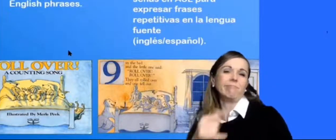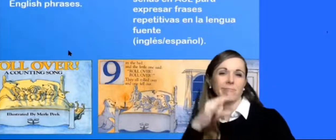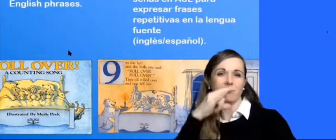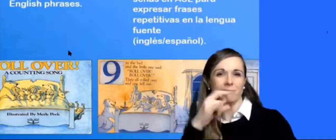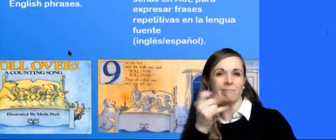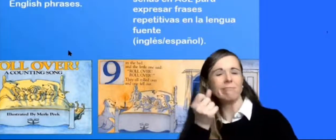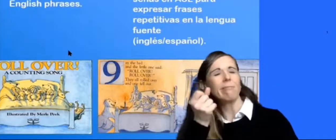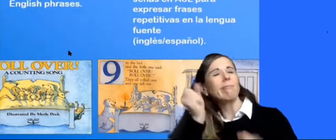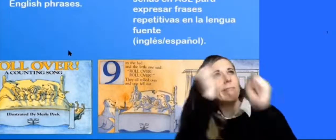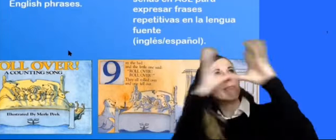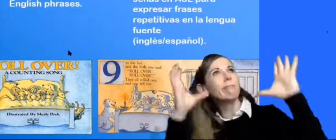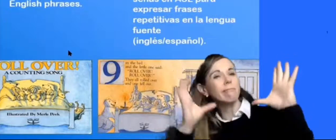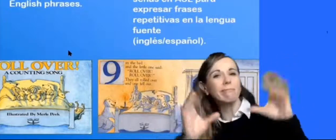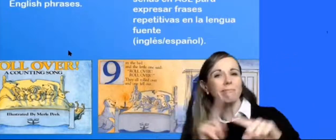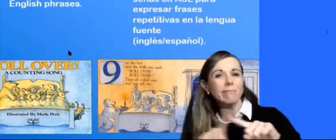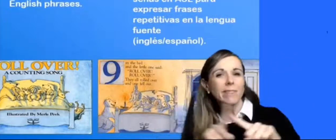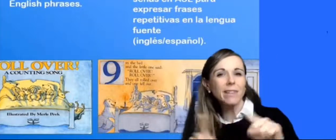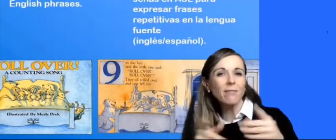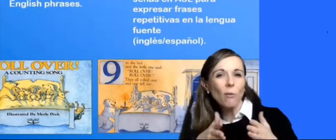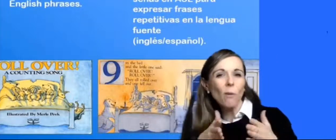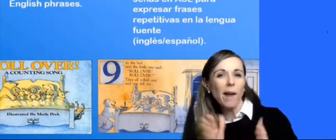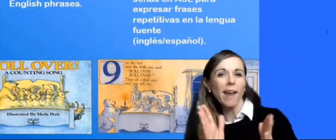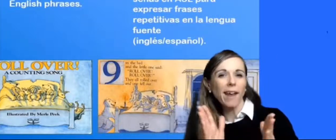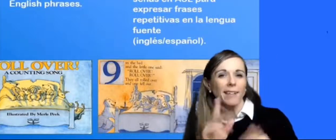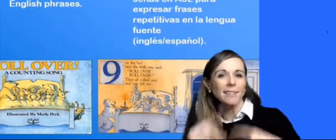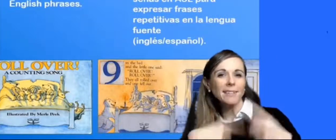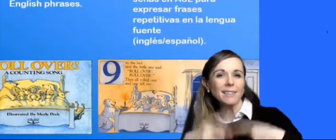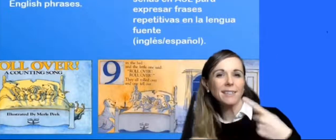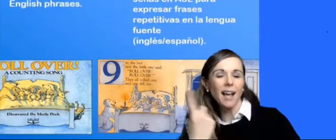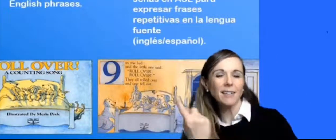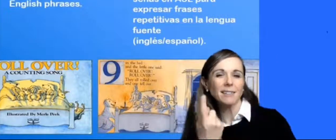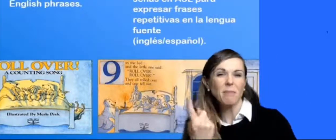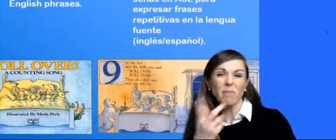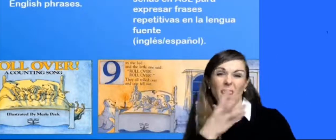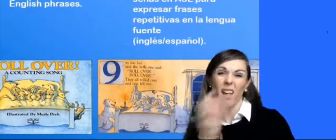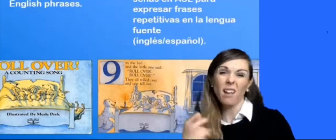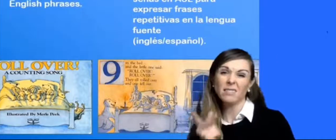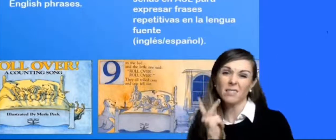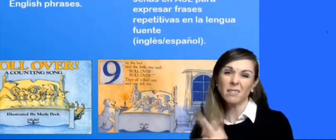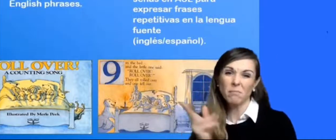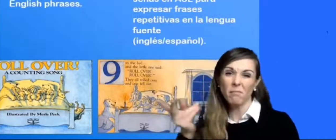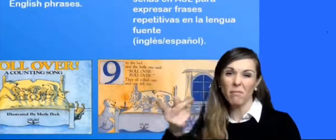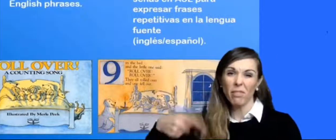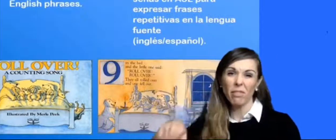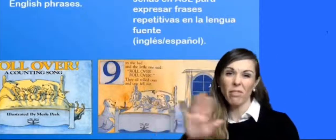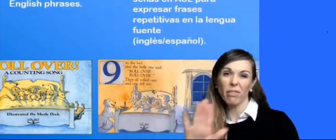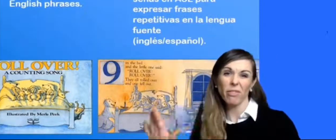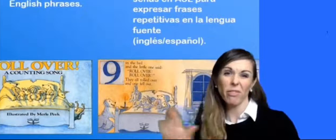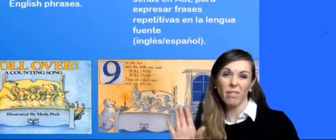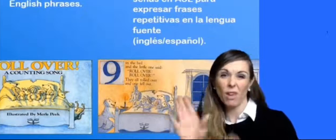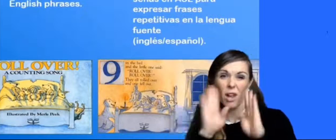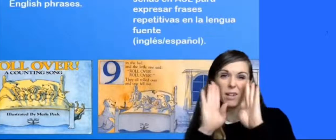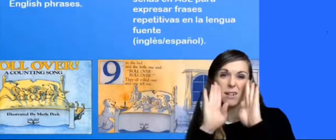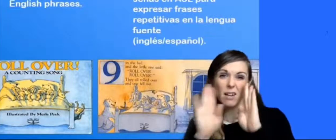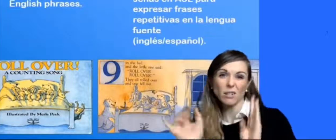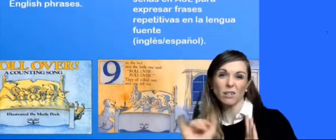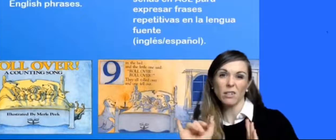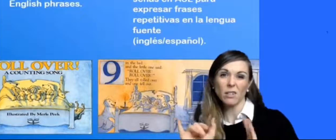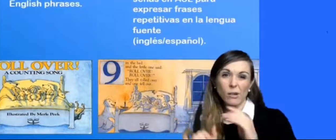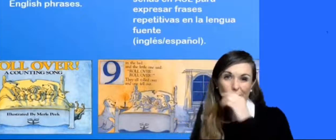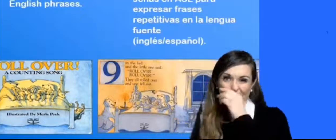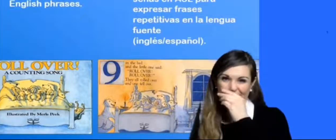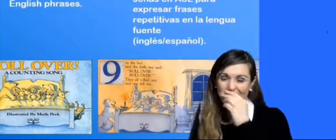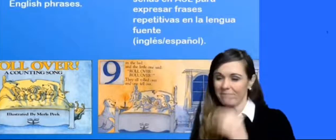standing, whatever you're doing. Change it up. Give kids more of the understanding that things don't have to be signed